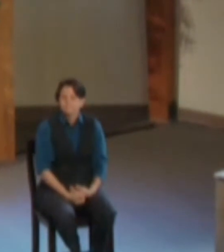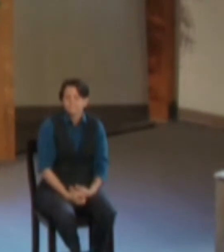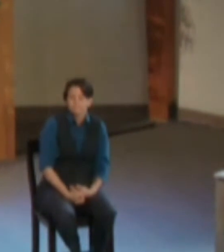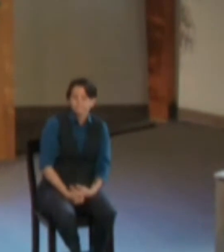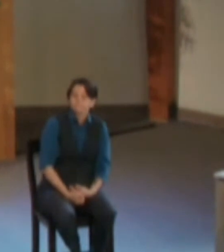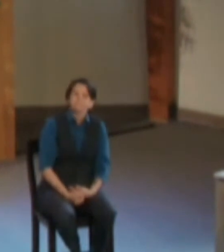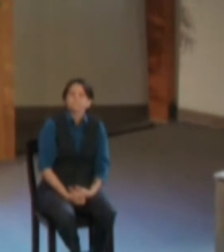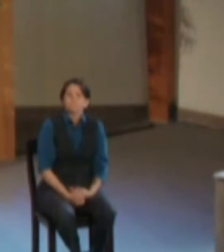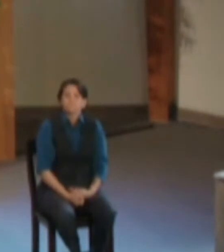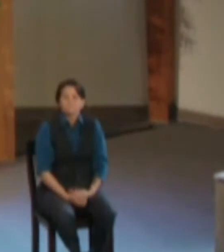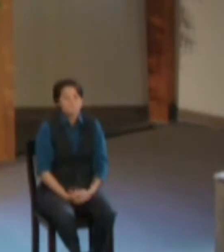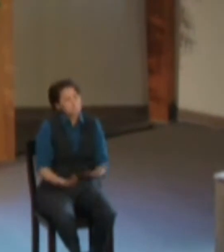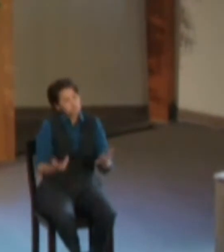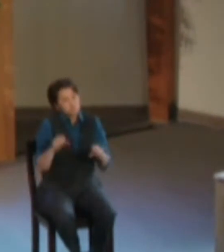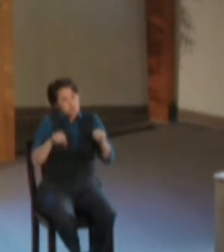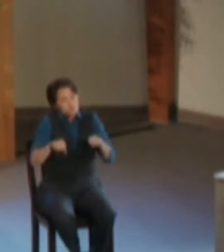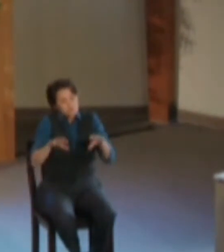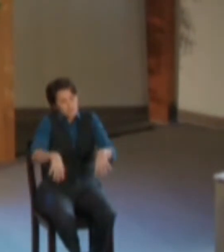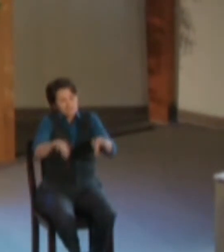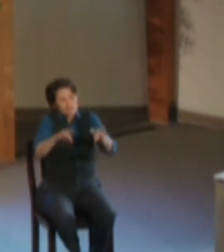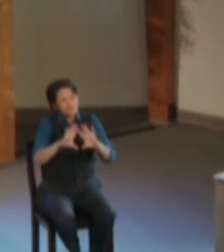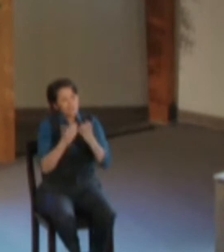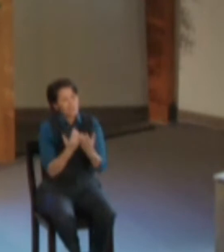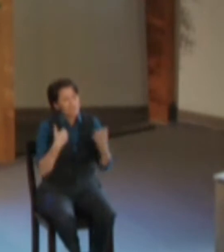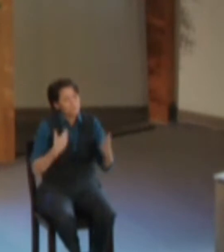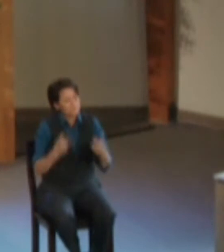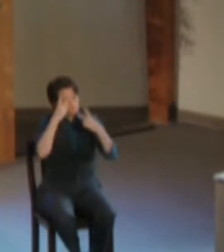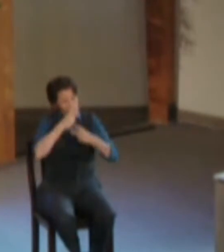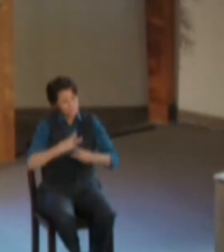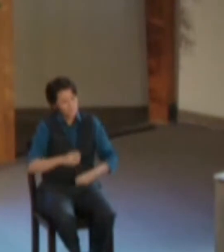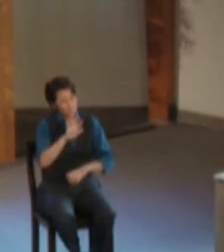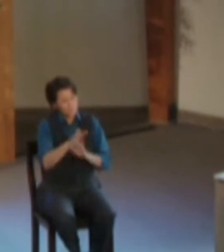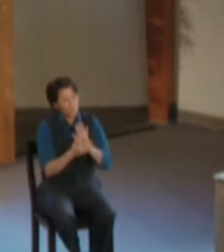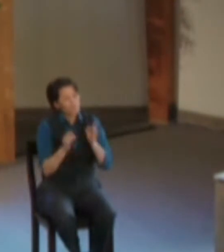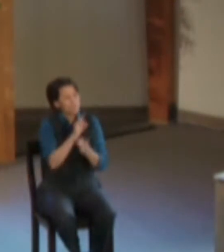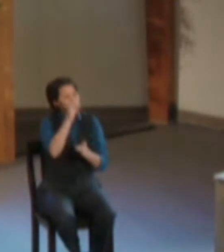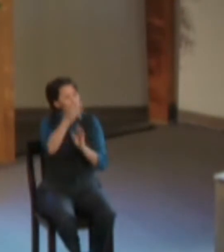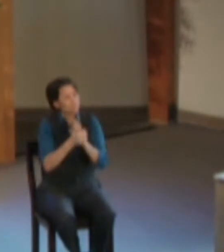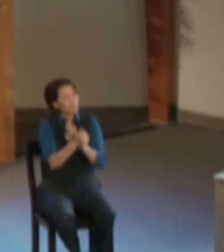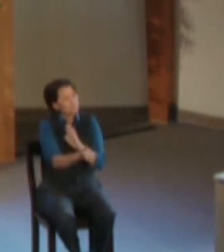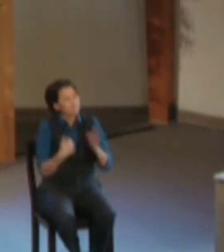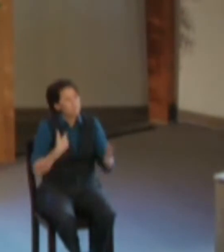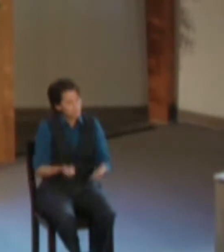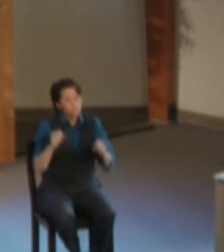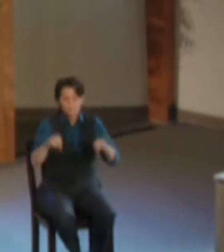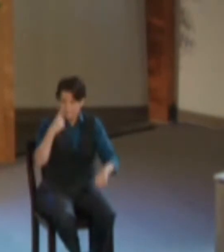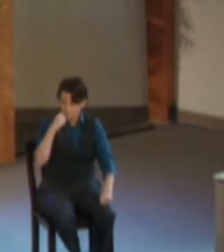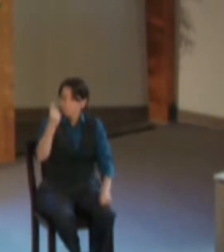You can also take a class to discern what your spiritual gifts are so that you can get more clarity on what's yours to do and